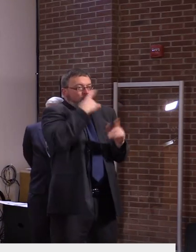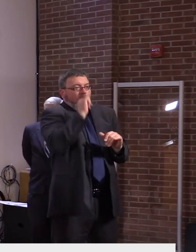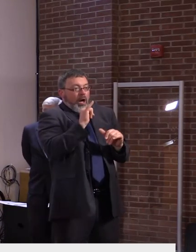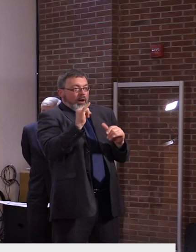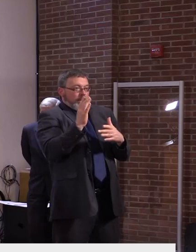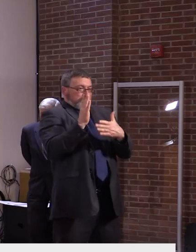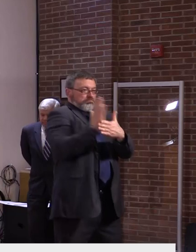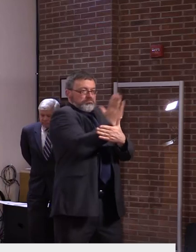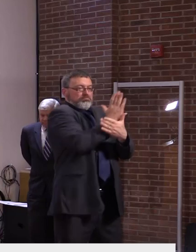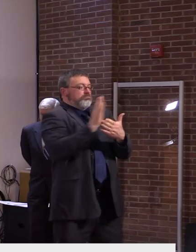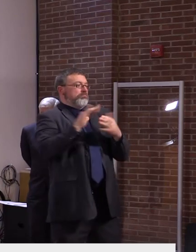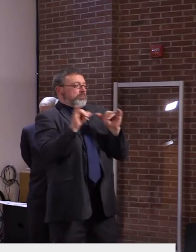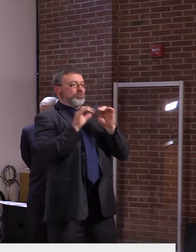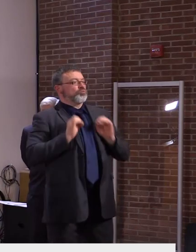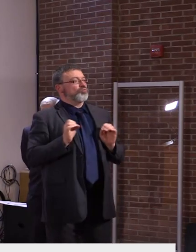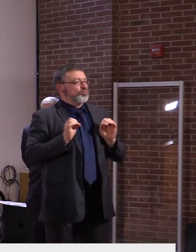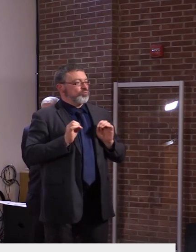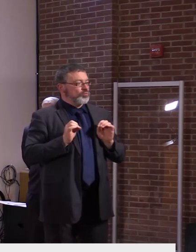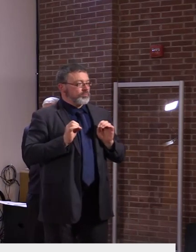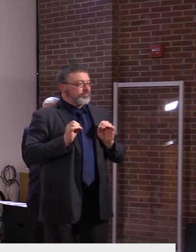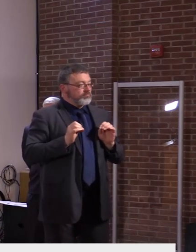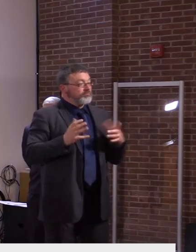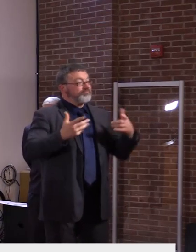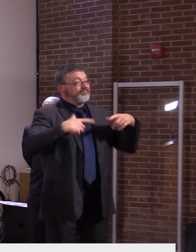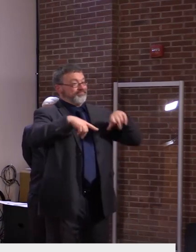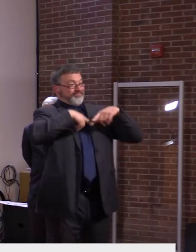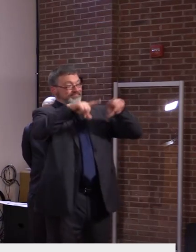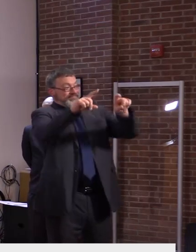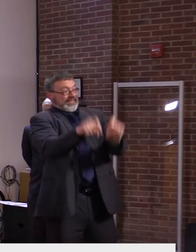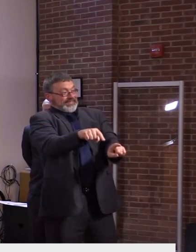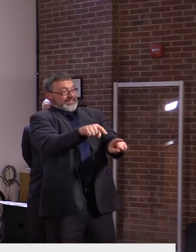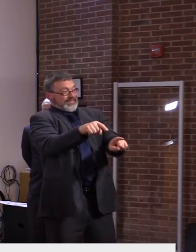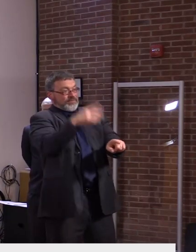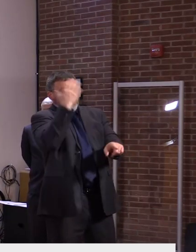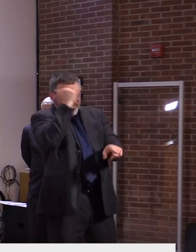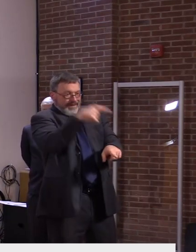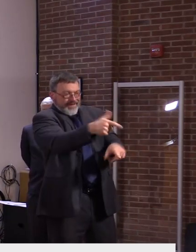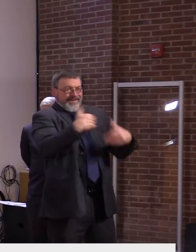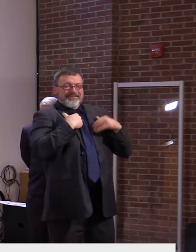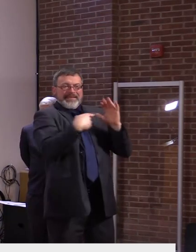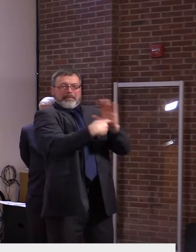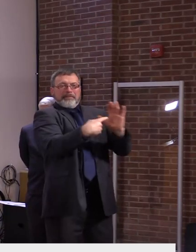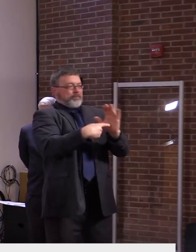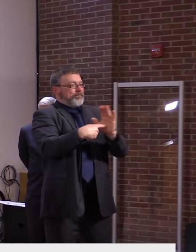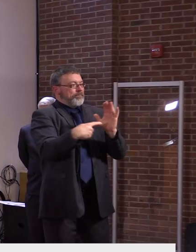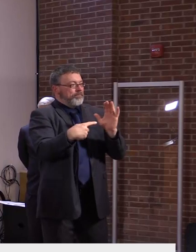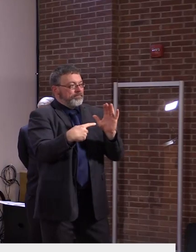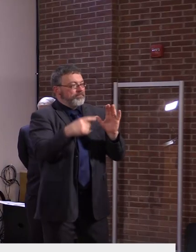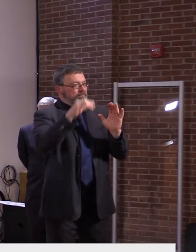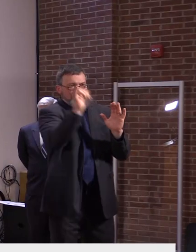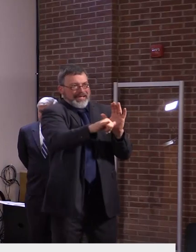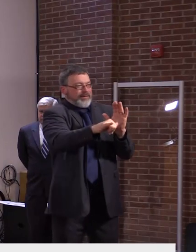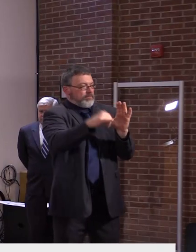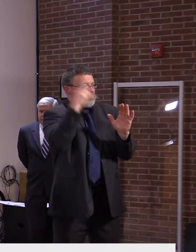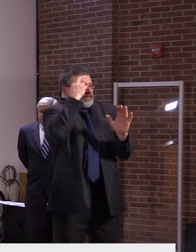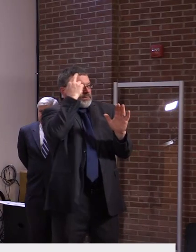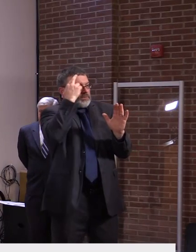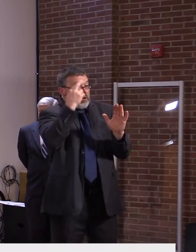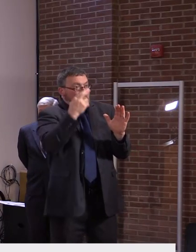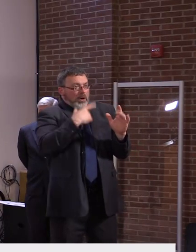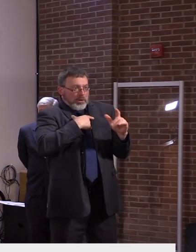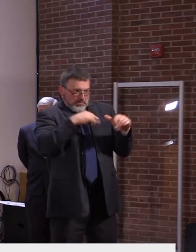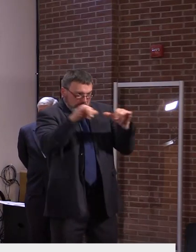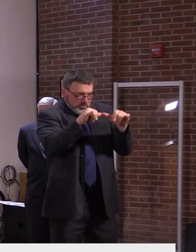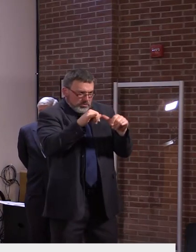was because they had symptoms on both occasions. But hard to tell you they were really sick. Don't know that.